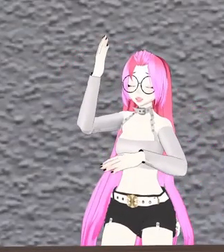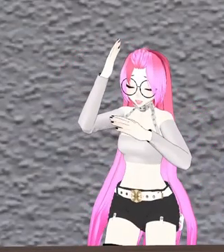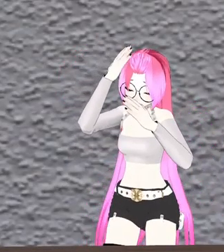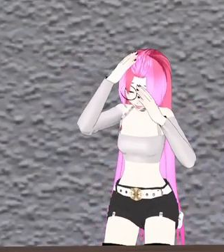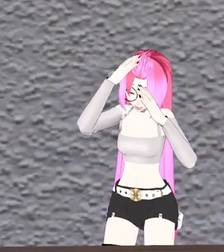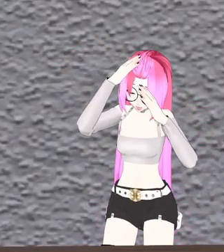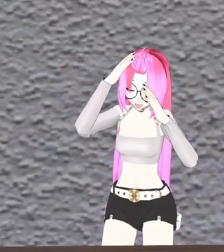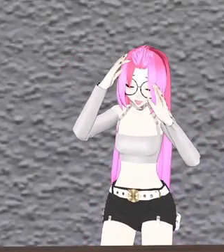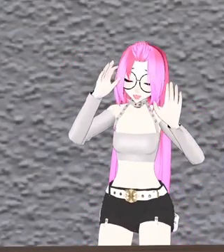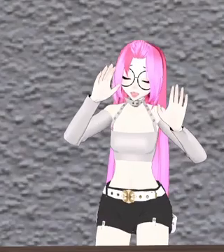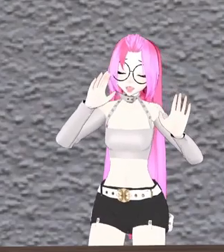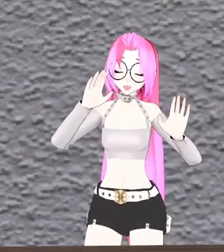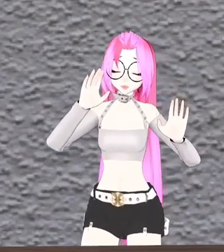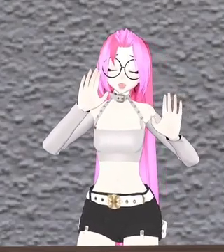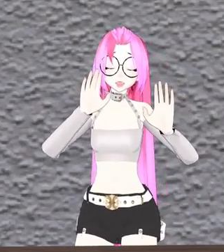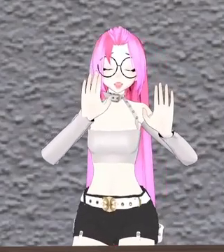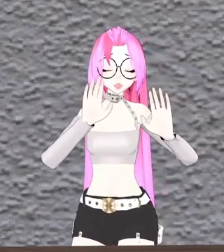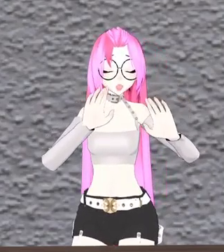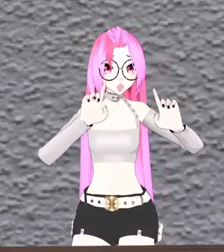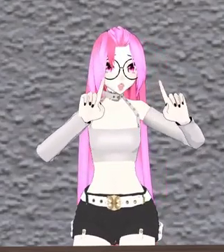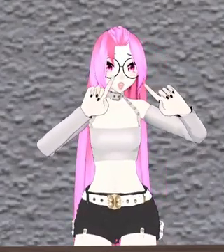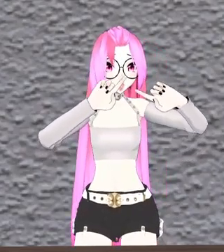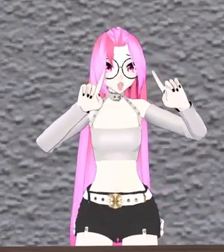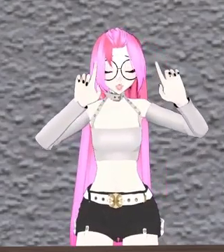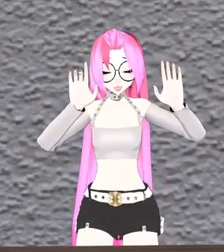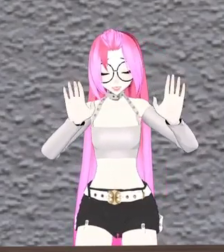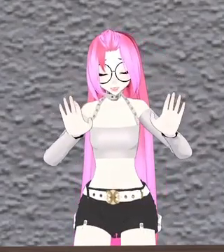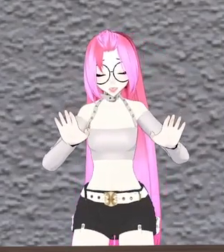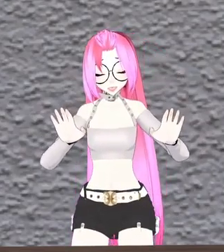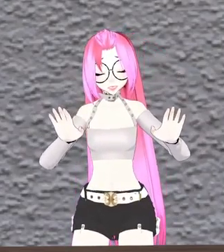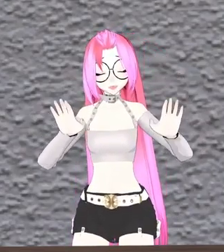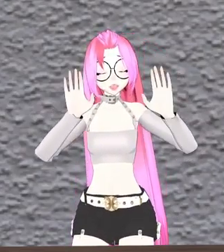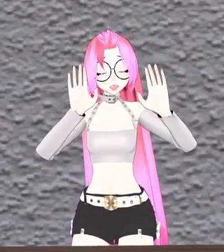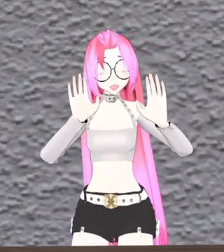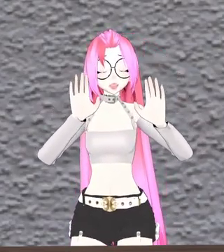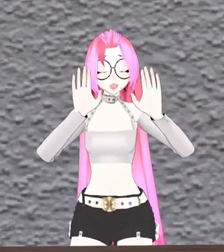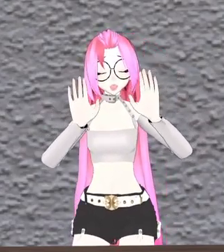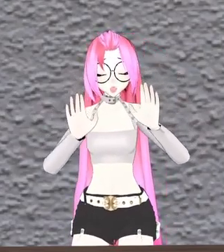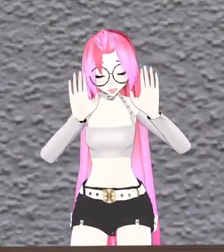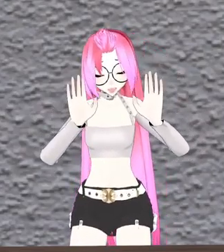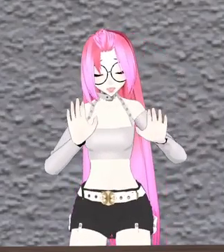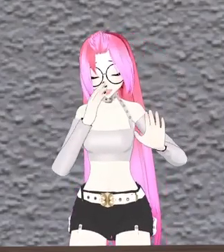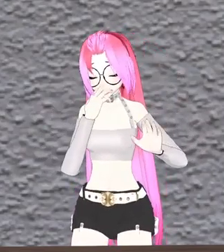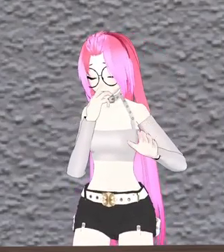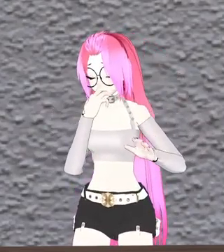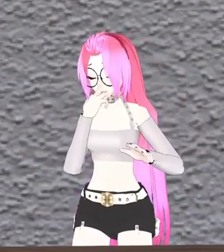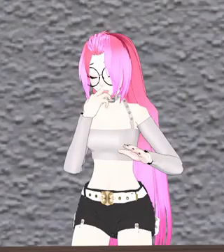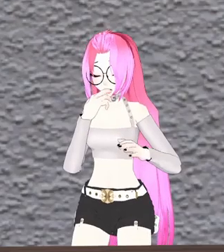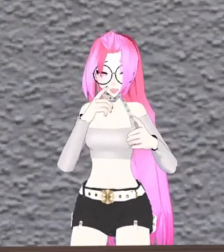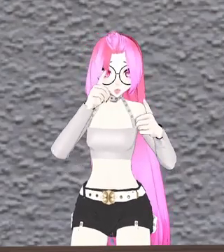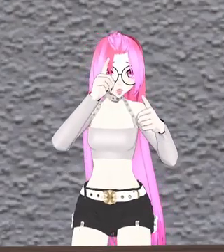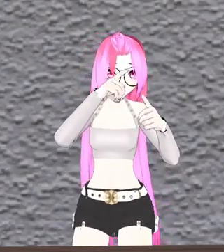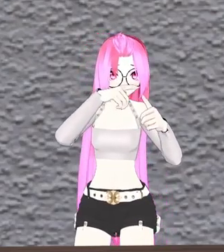right now. Oh my god. Okay, let me go through the different signs for space and tell you the ones that you should be using. Okay,